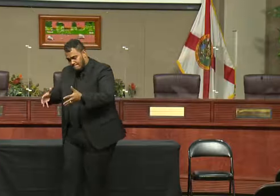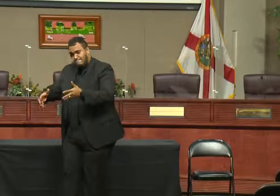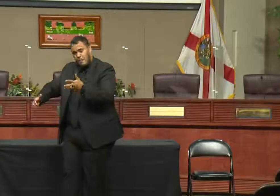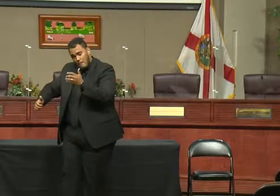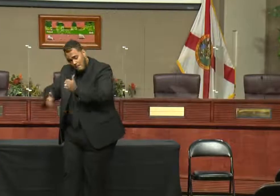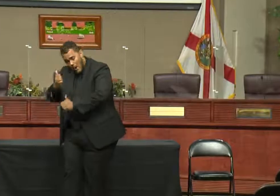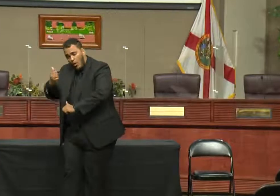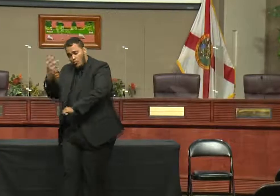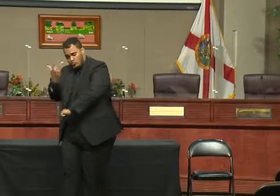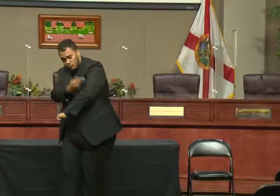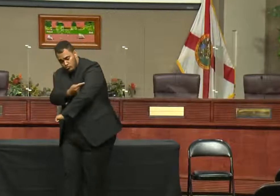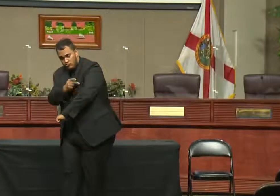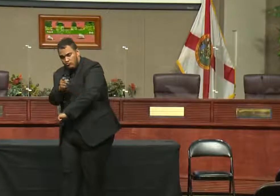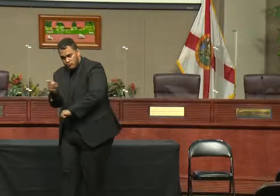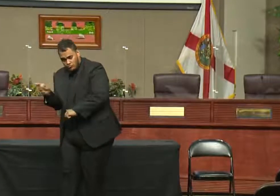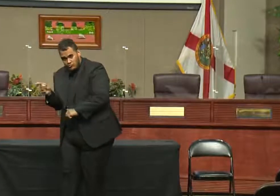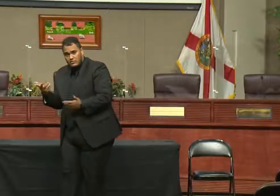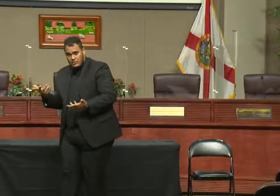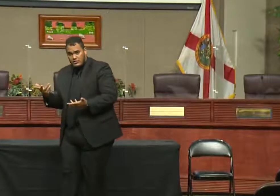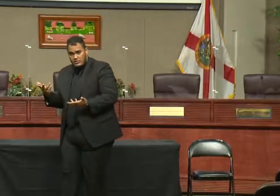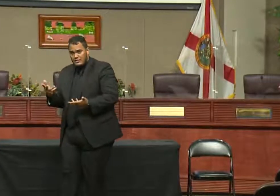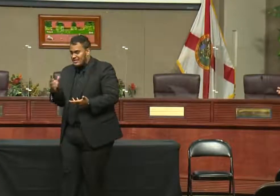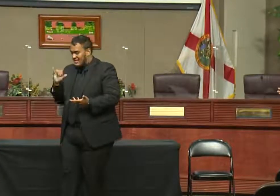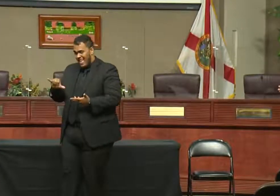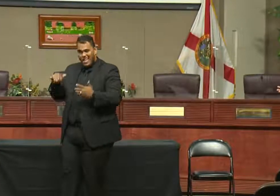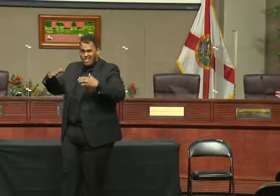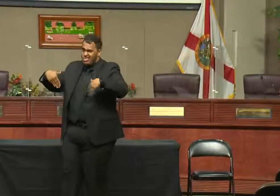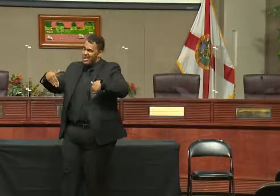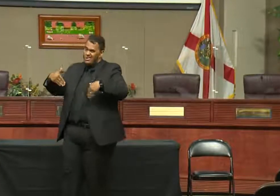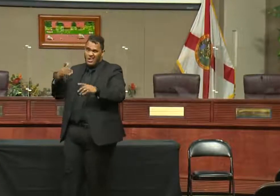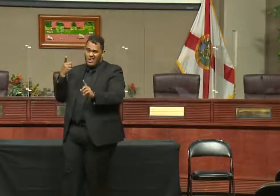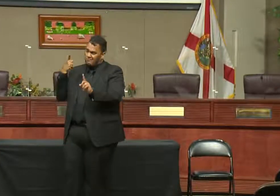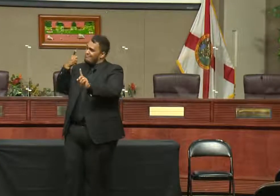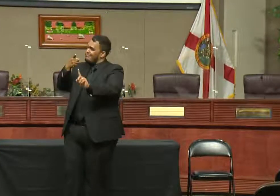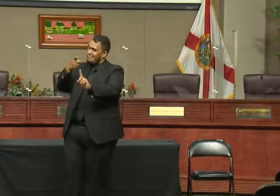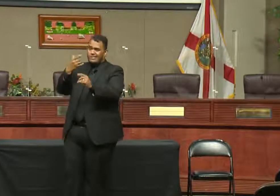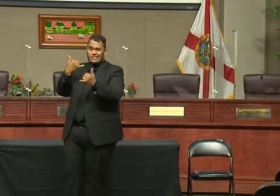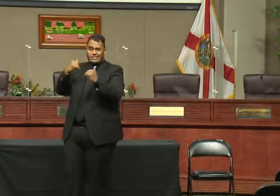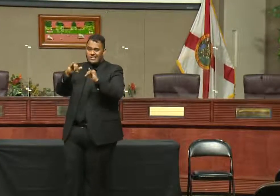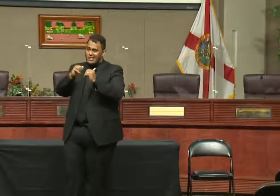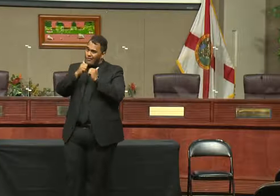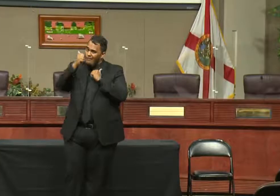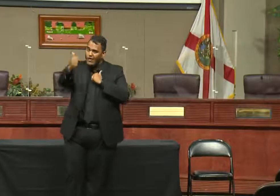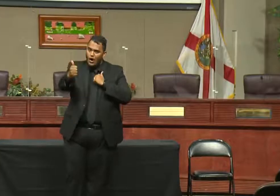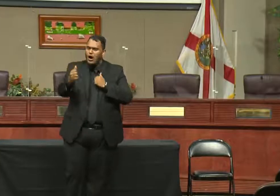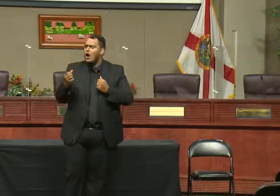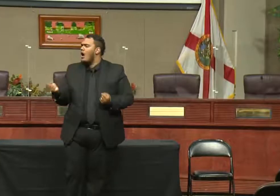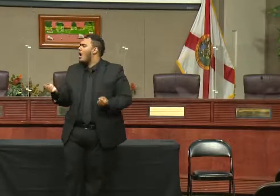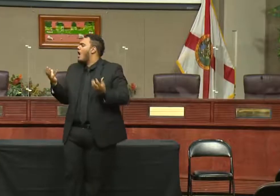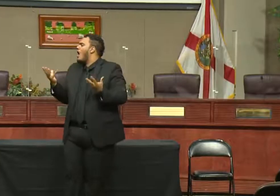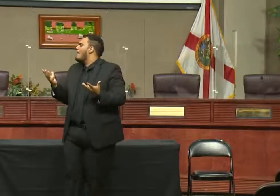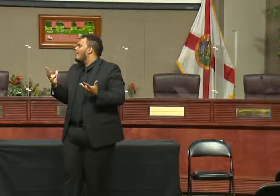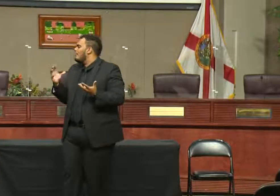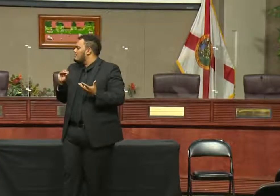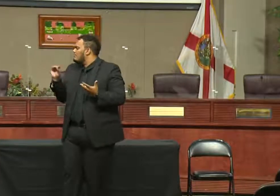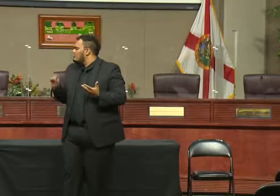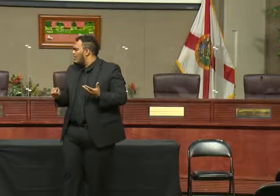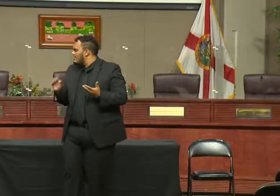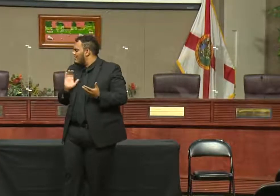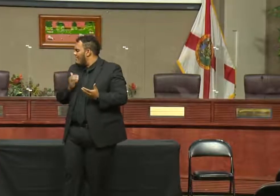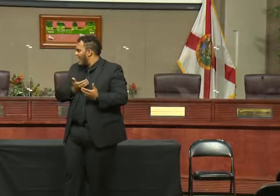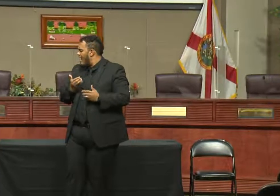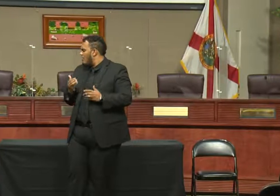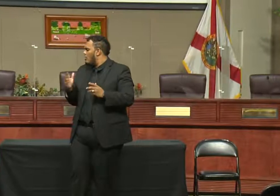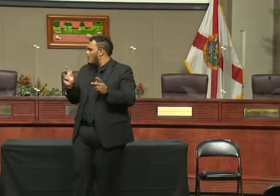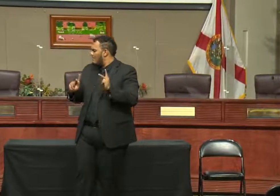of individuals who have received both doses within Orange County, what percentage of our population here in